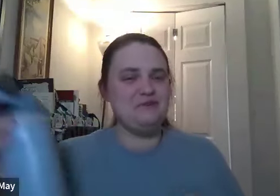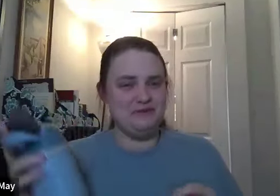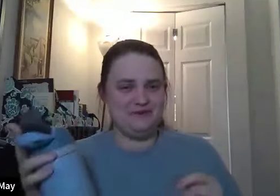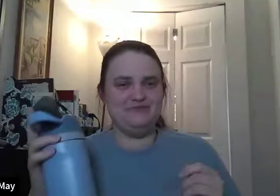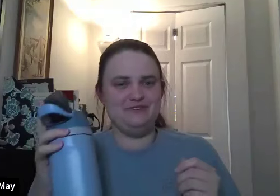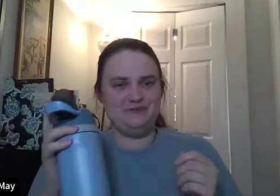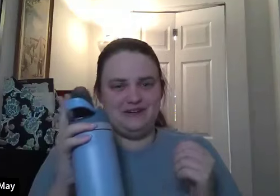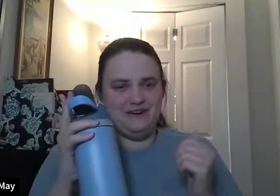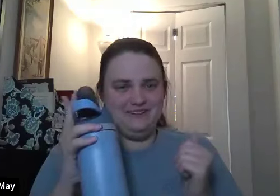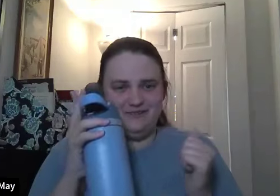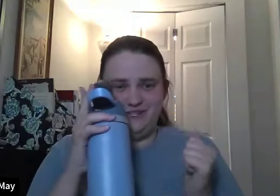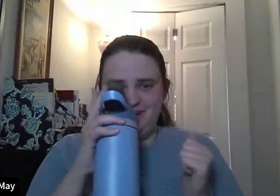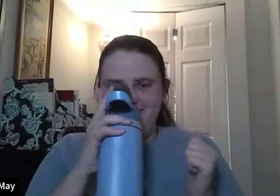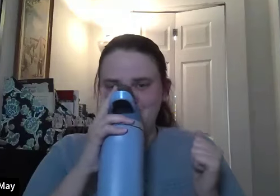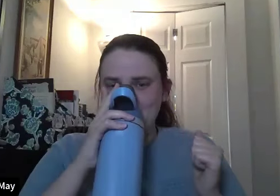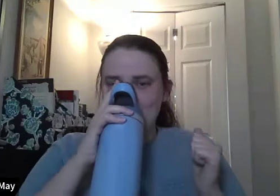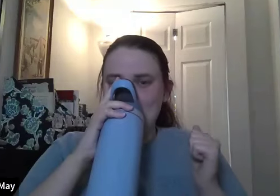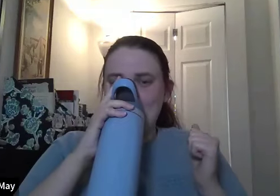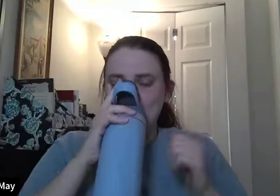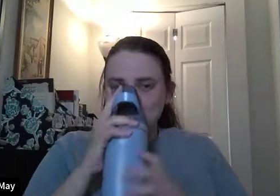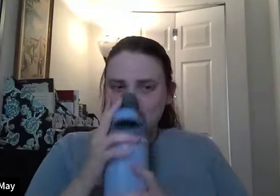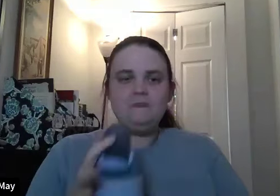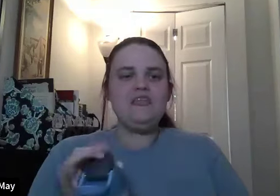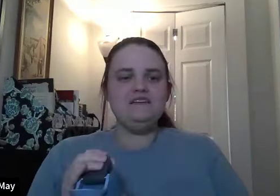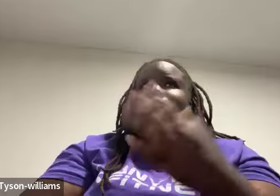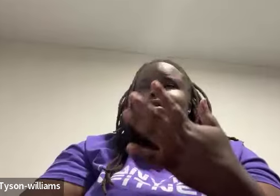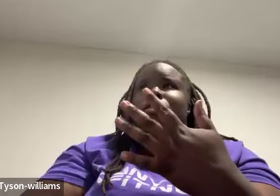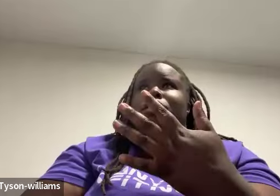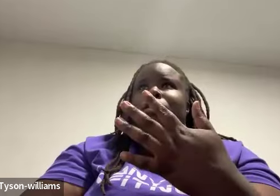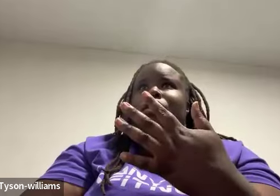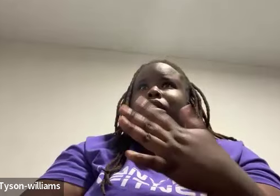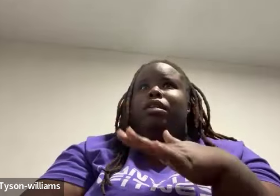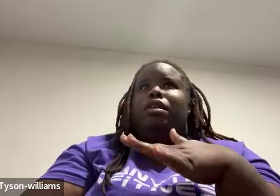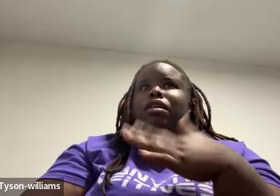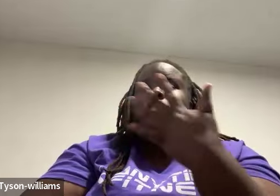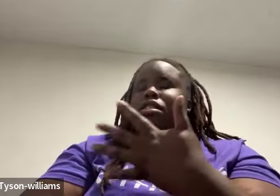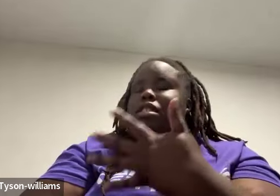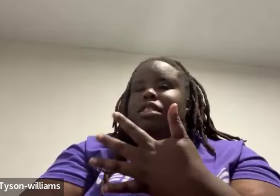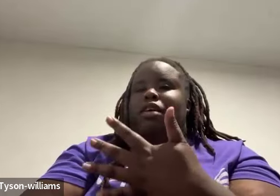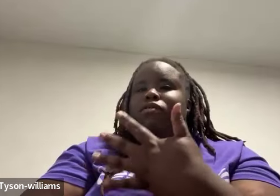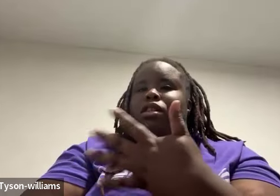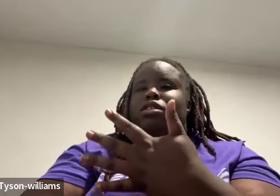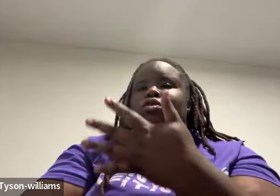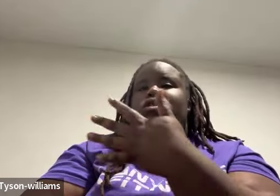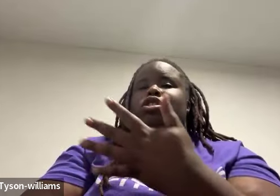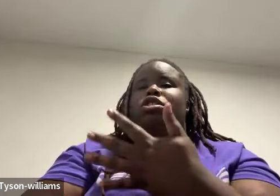order of your 3 daughters for sure. So is this the sign for list, or is this